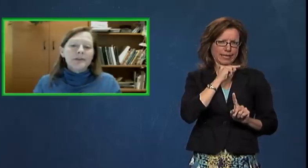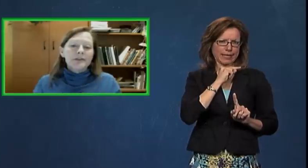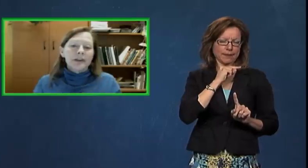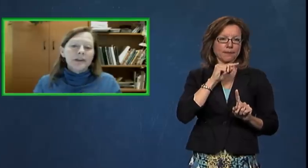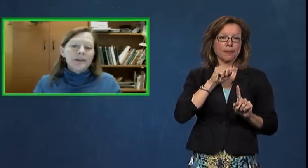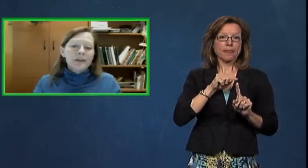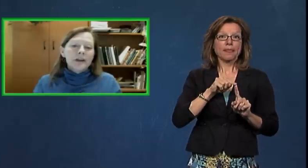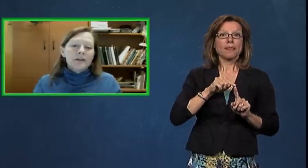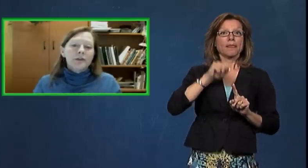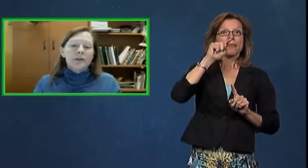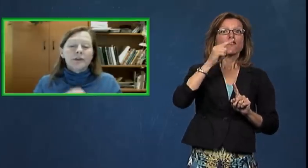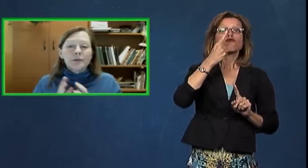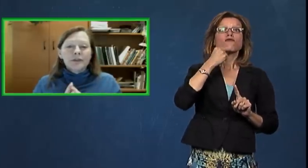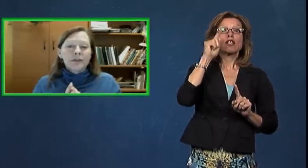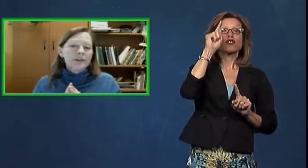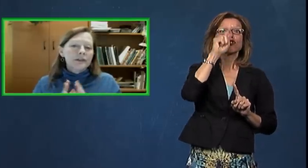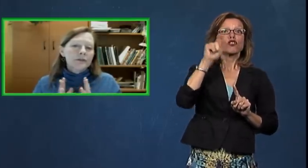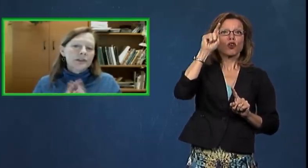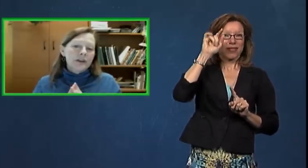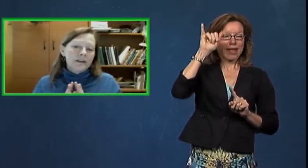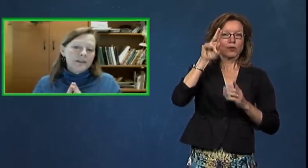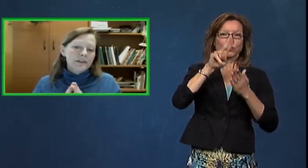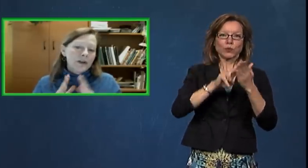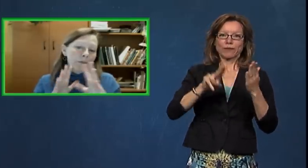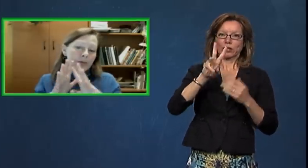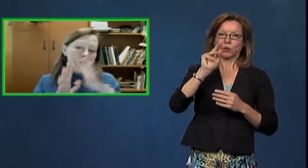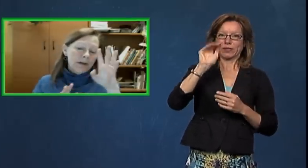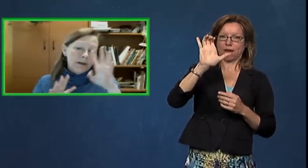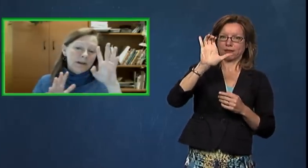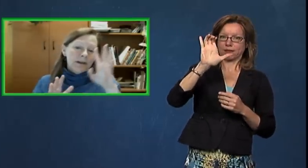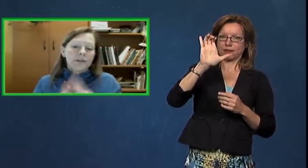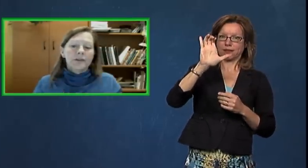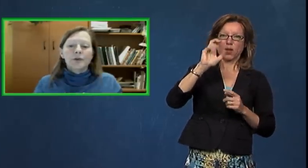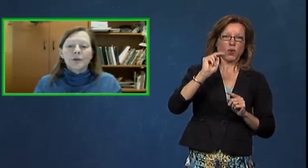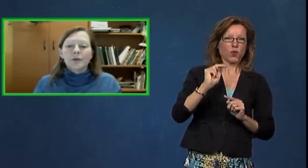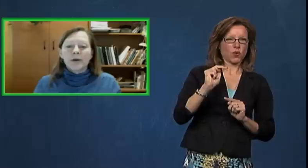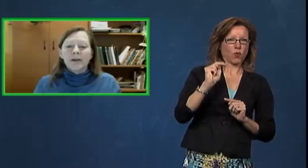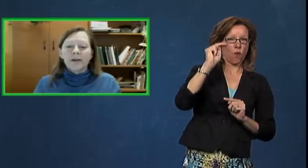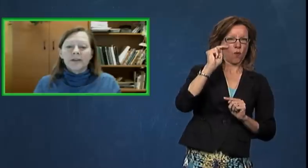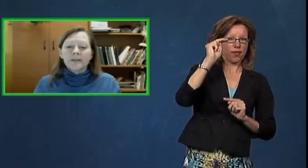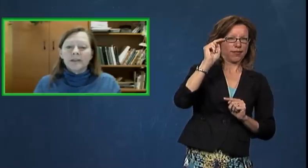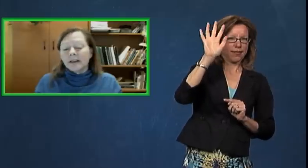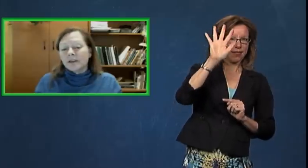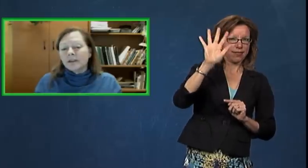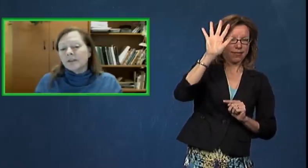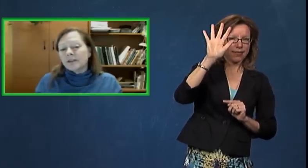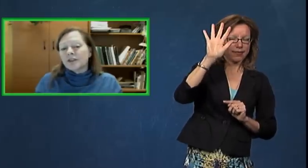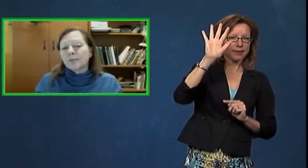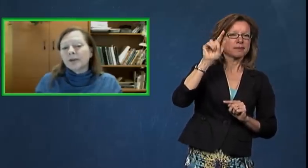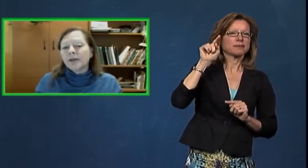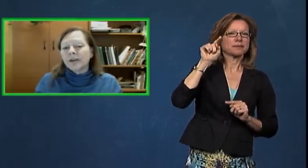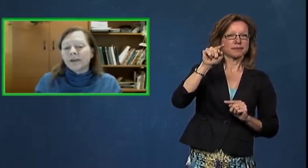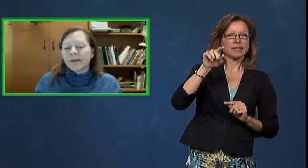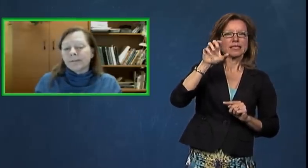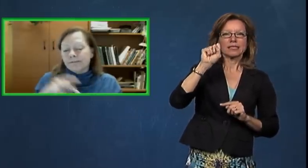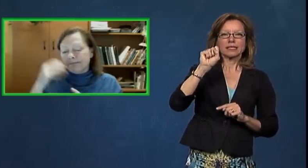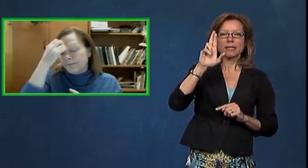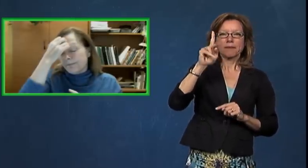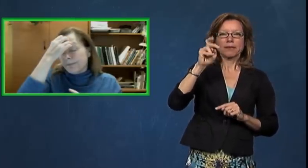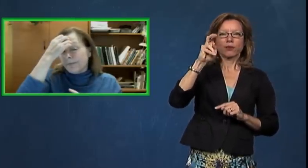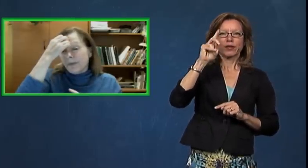top of the state for the University of Wisconsin up in the northern part at Superior.